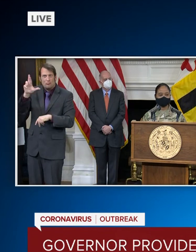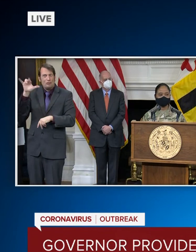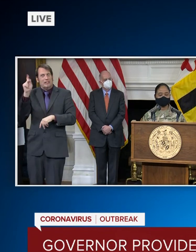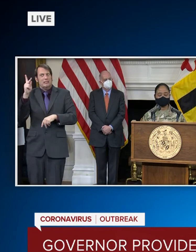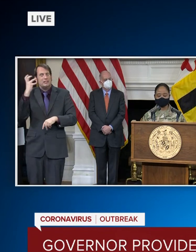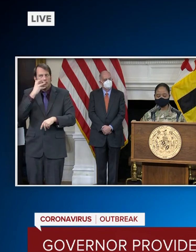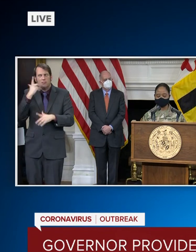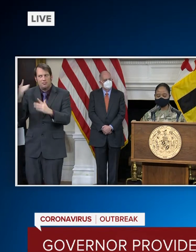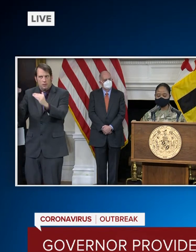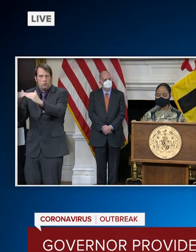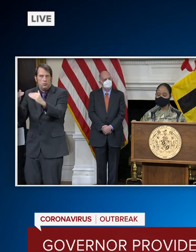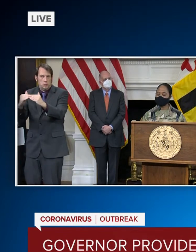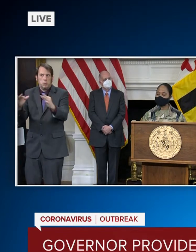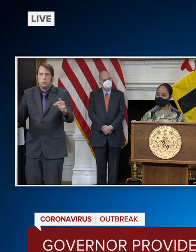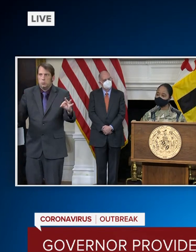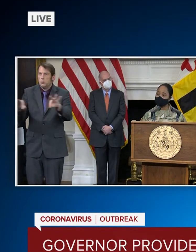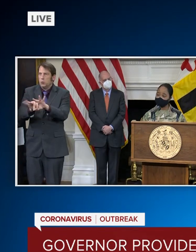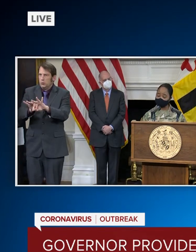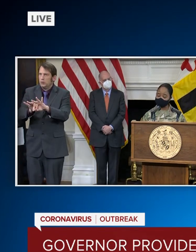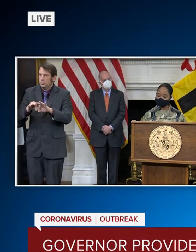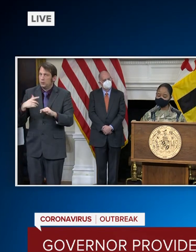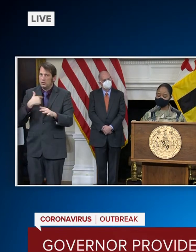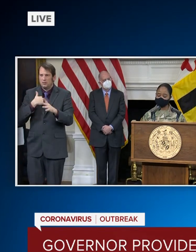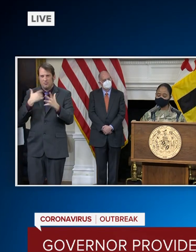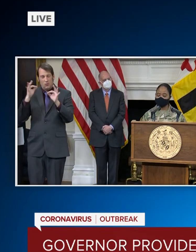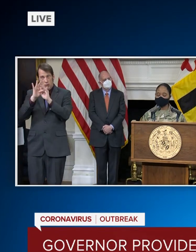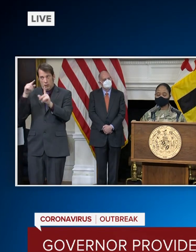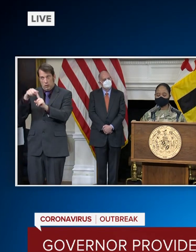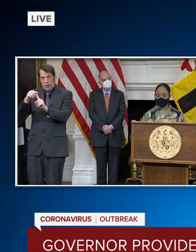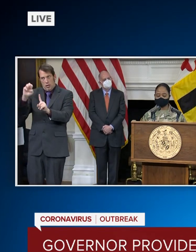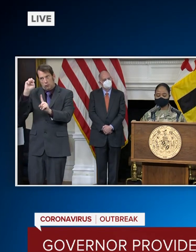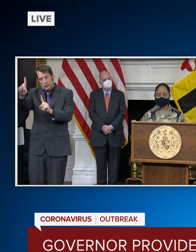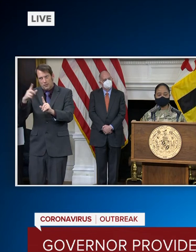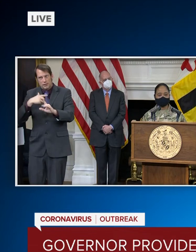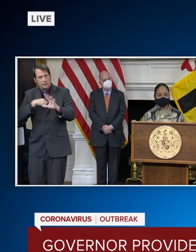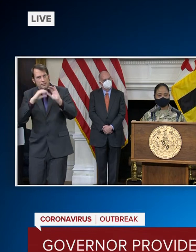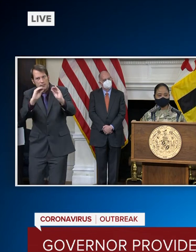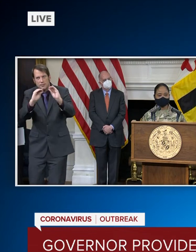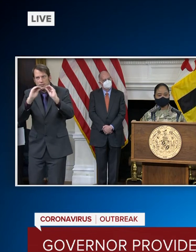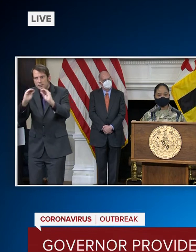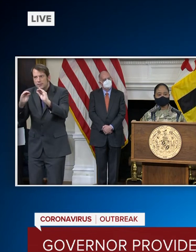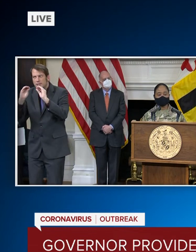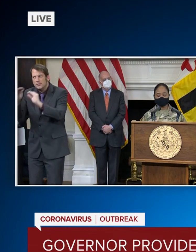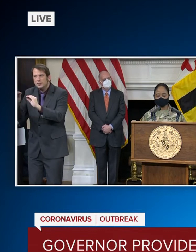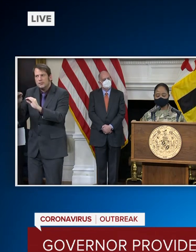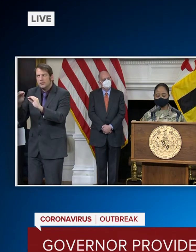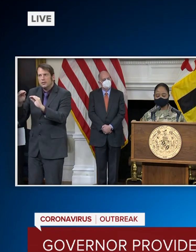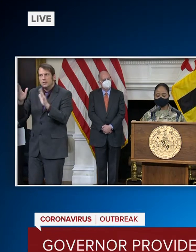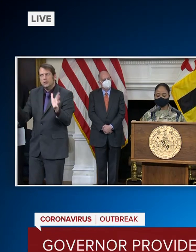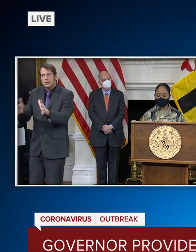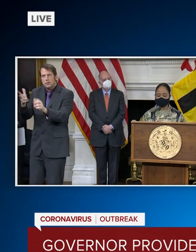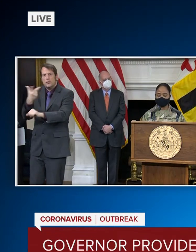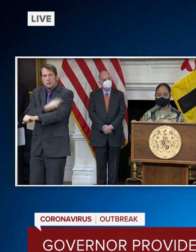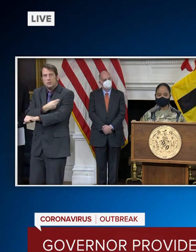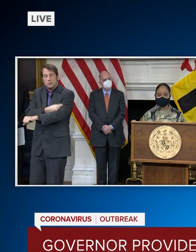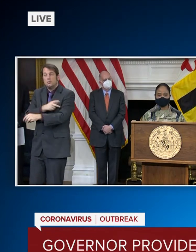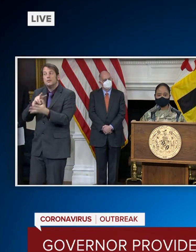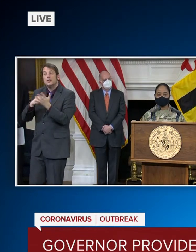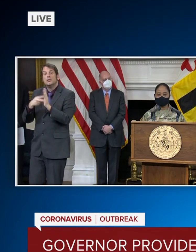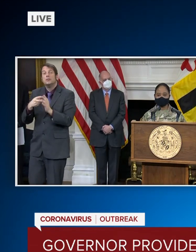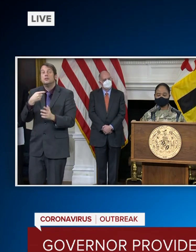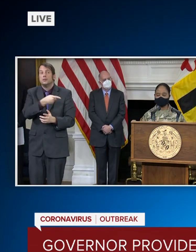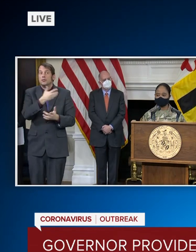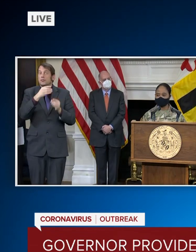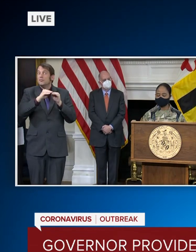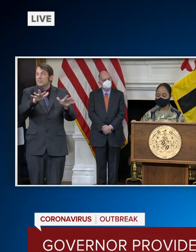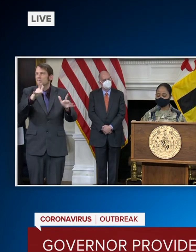in education, outreach, vaccine locations, we can mitigate the impact of inequality of the vaccine